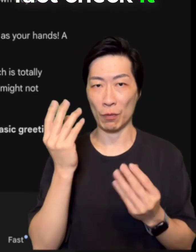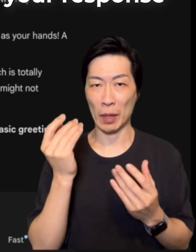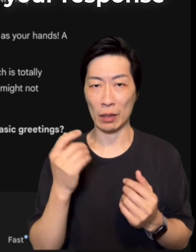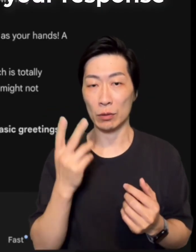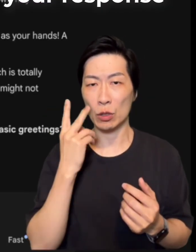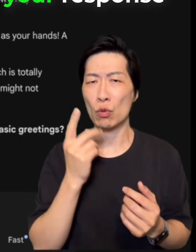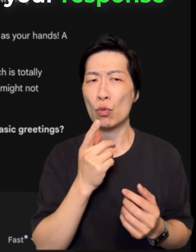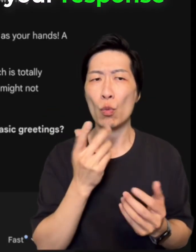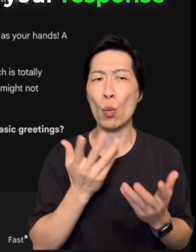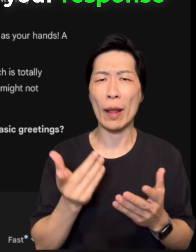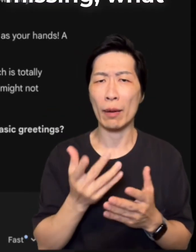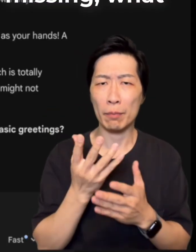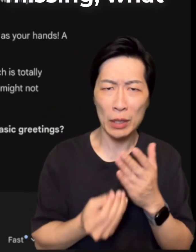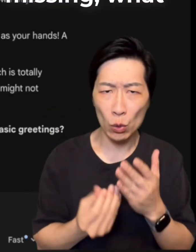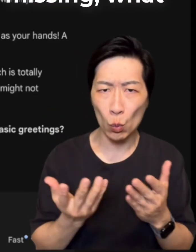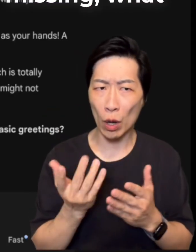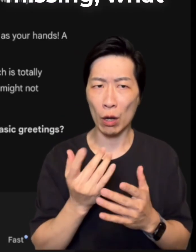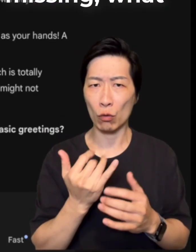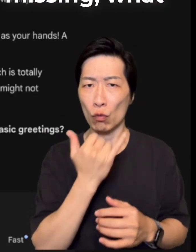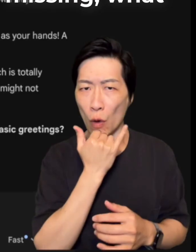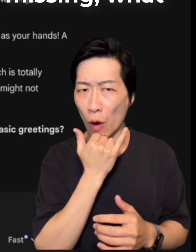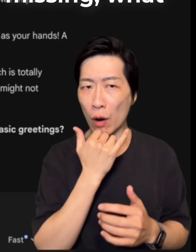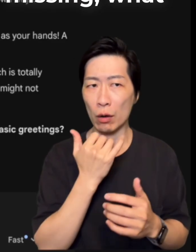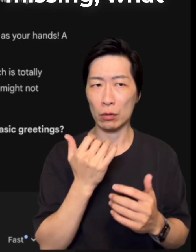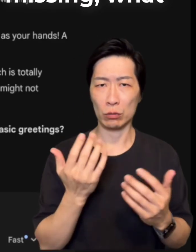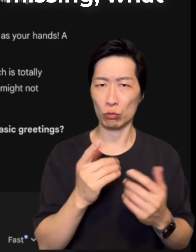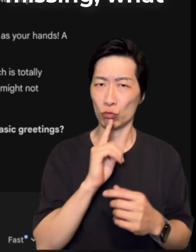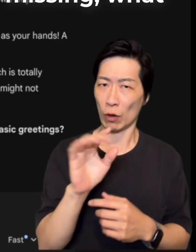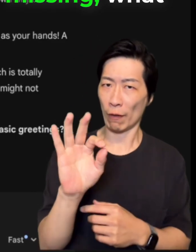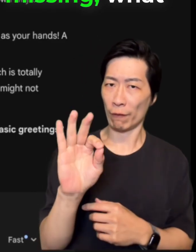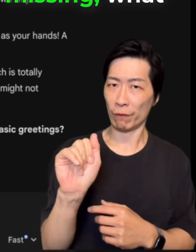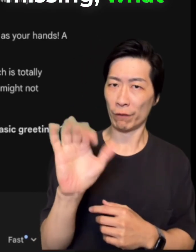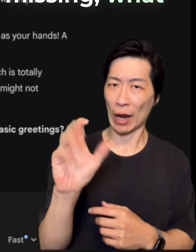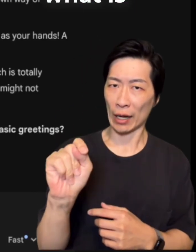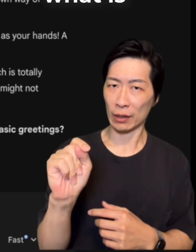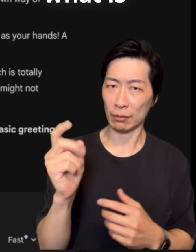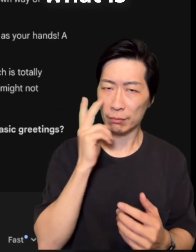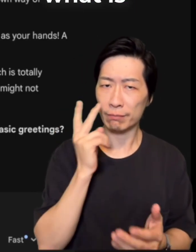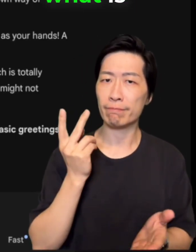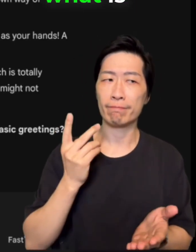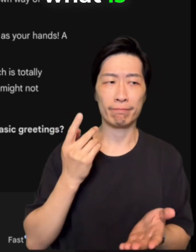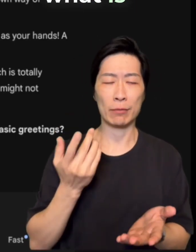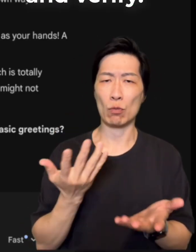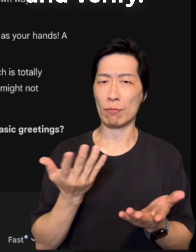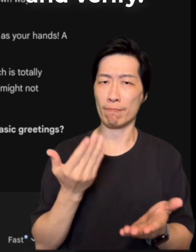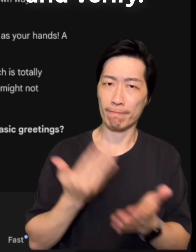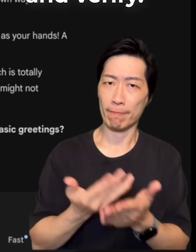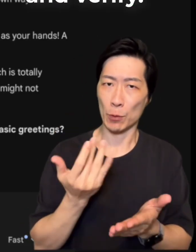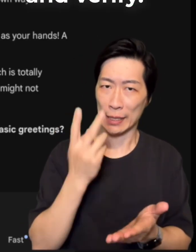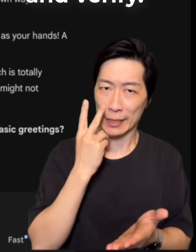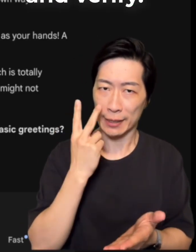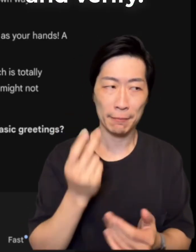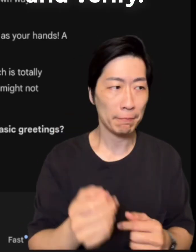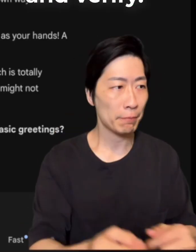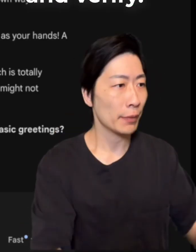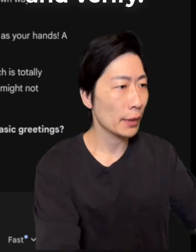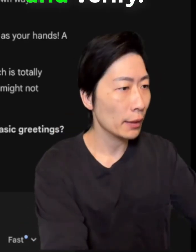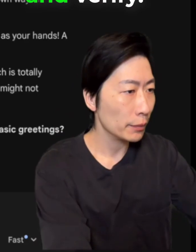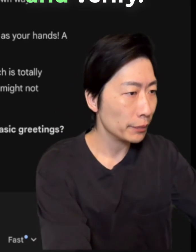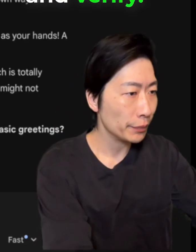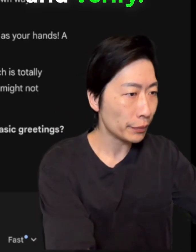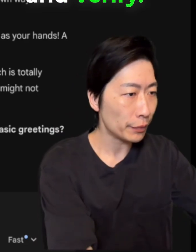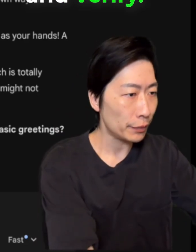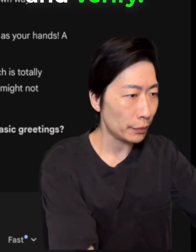check it compared to your response and see what is missing, what is an error, what is an incorrect